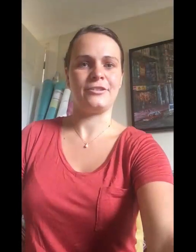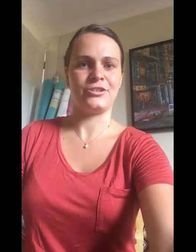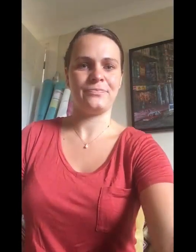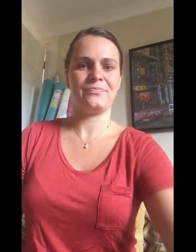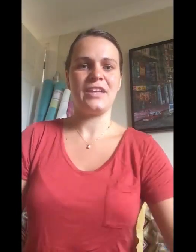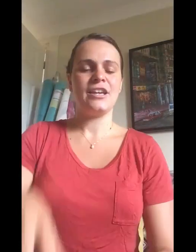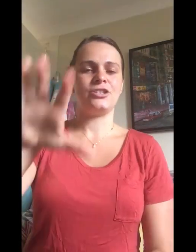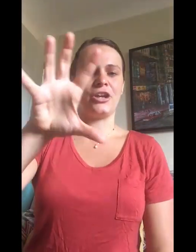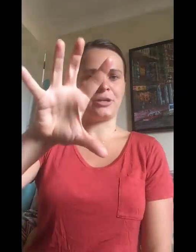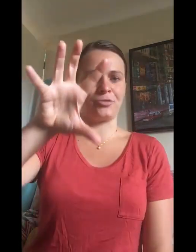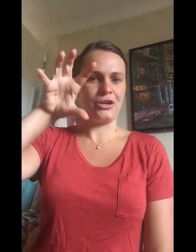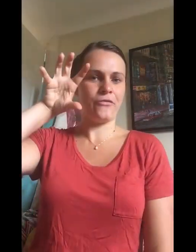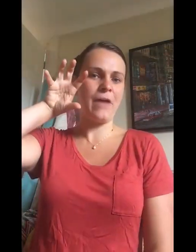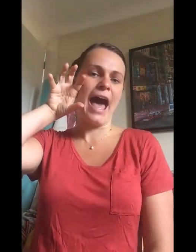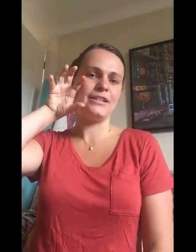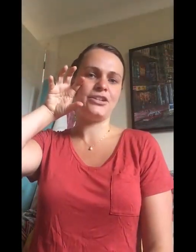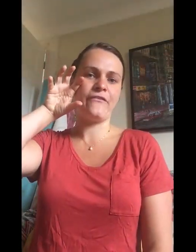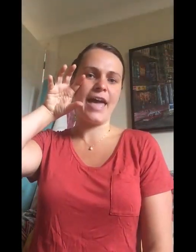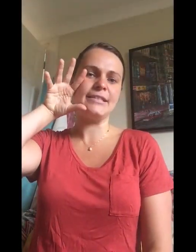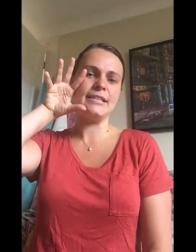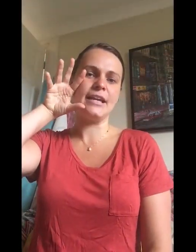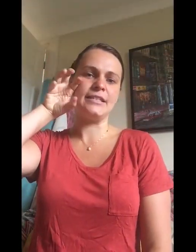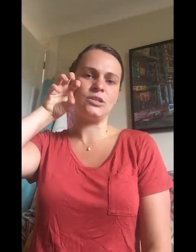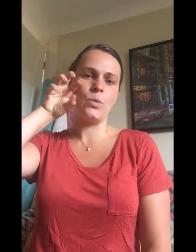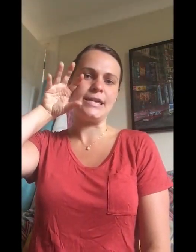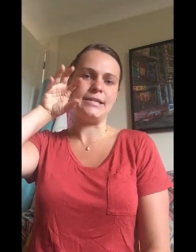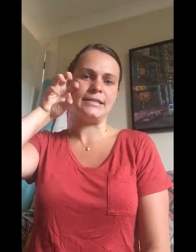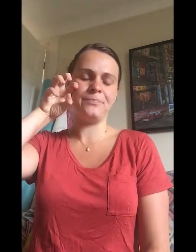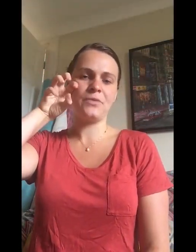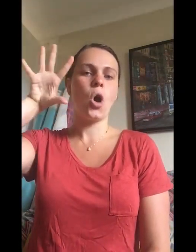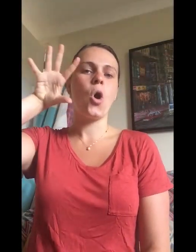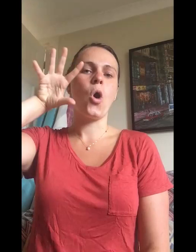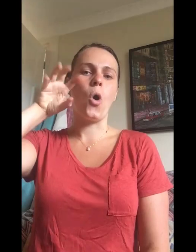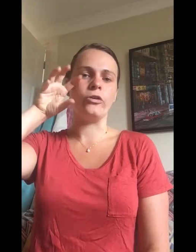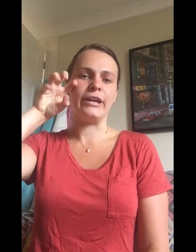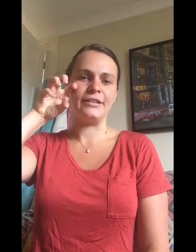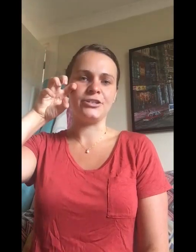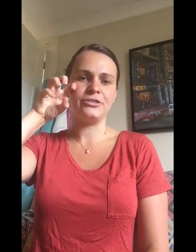orange. So you're going to bring your hand to your face and squeeze. Orange.